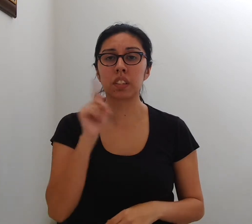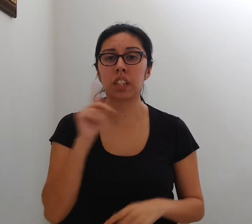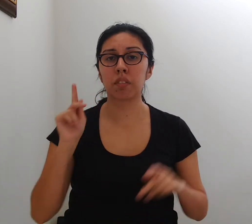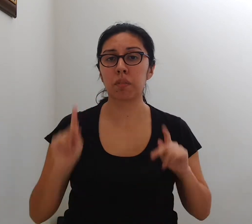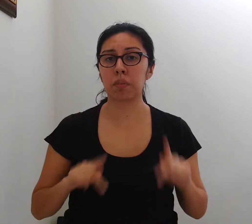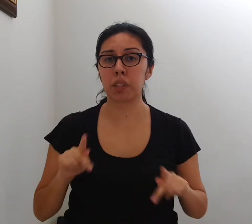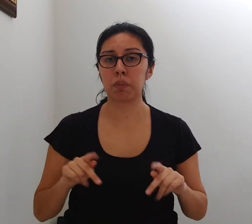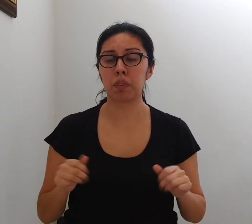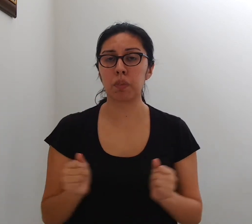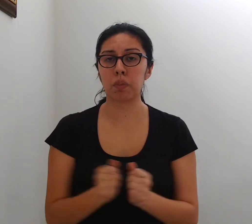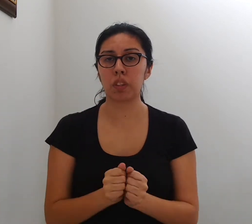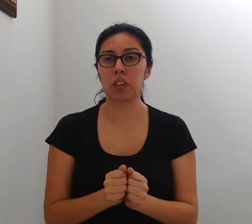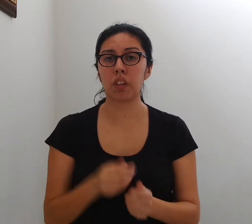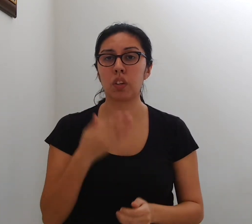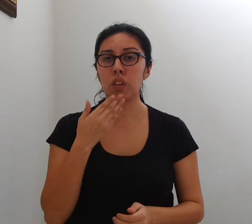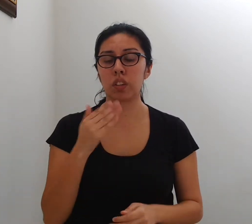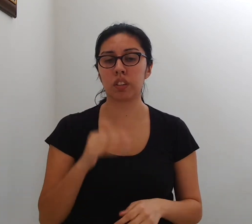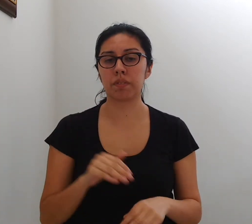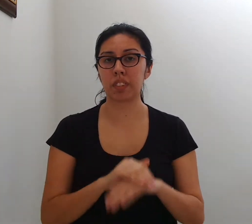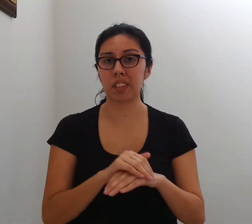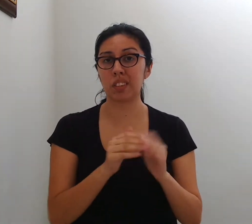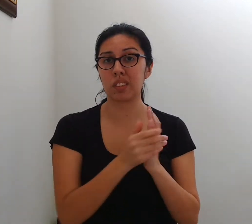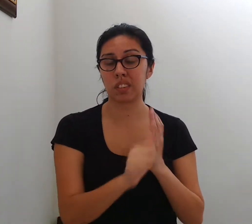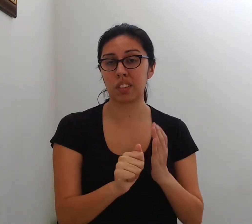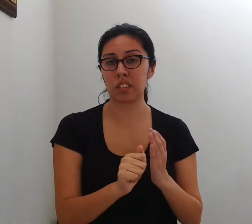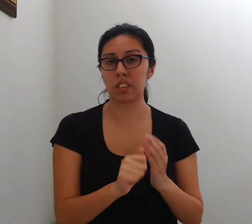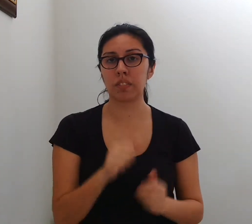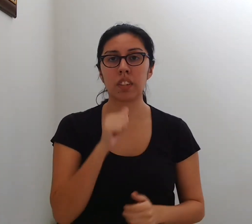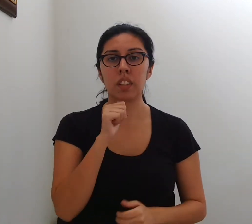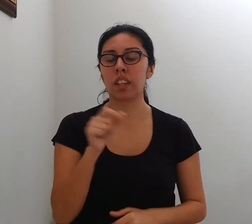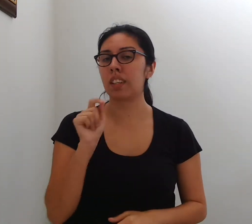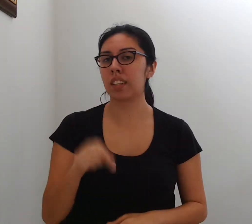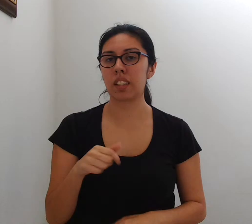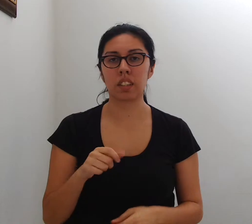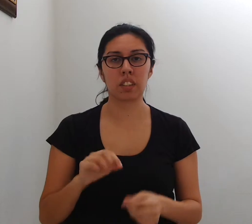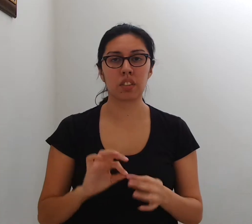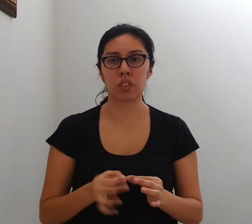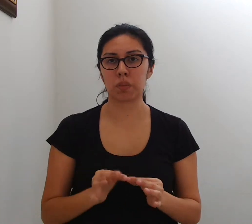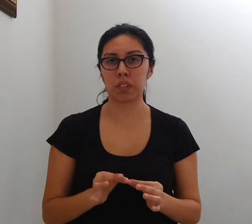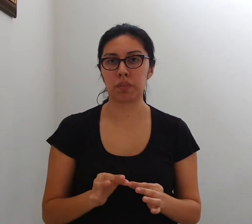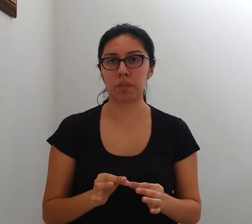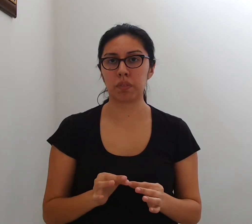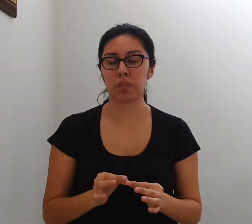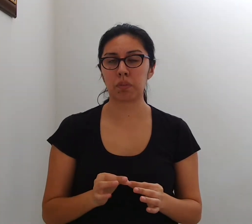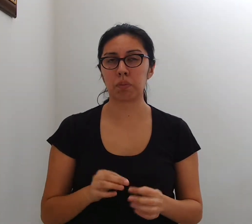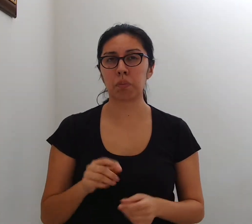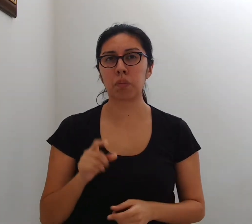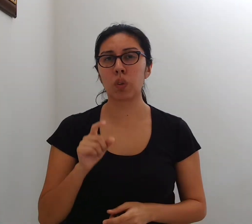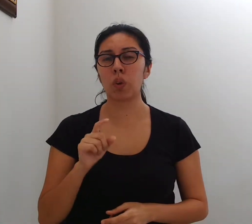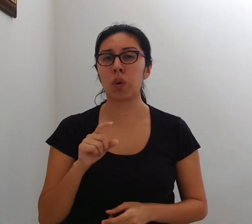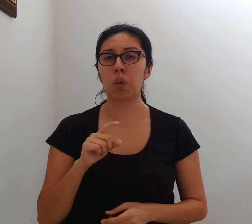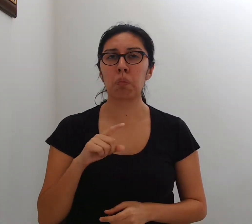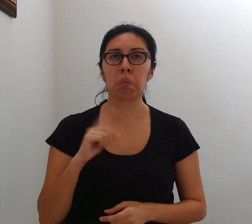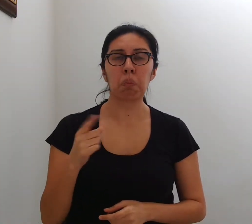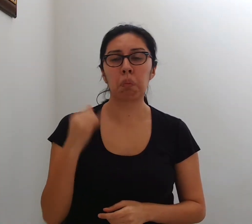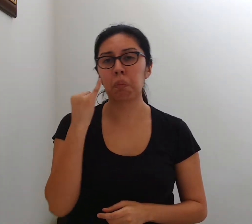an interpreter unless they are in situations where misunderstanding might arise, which could